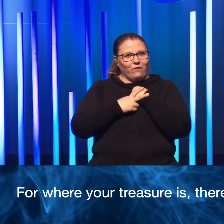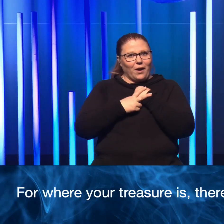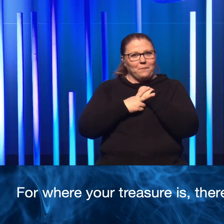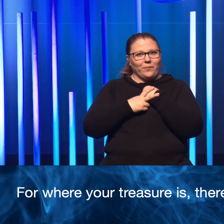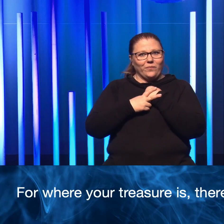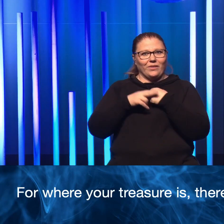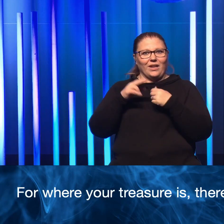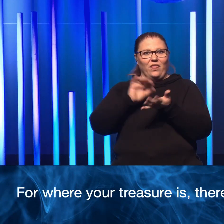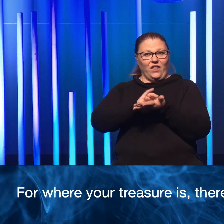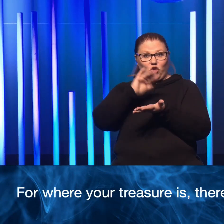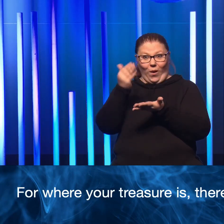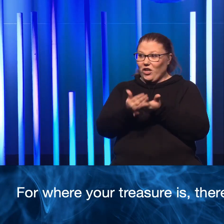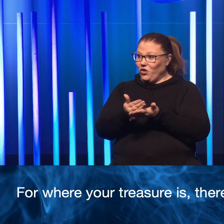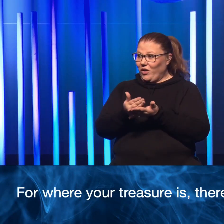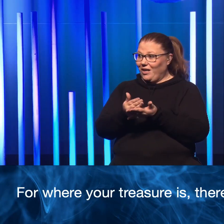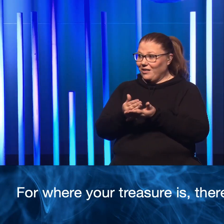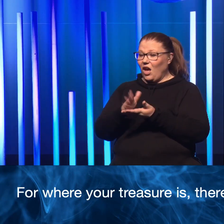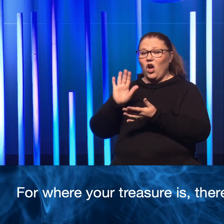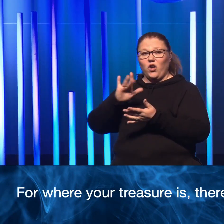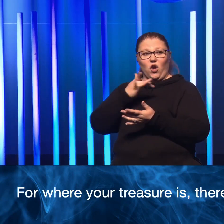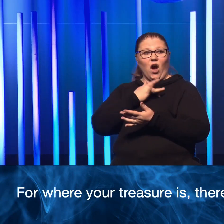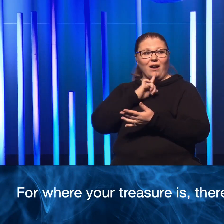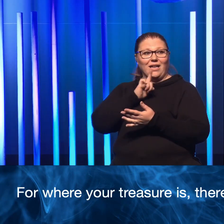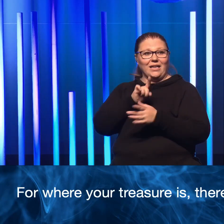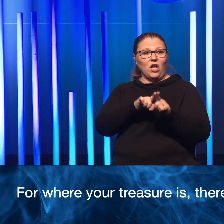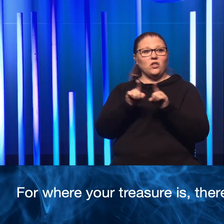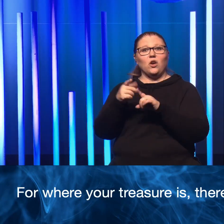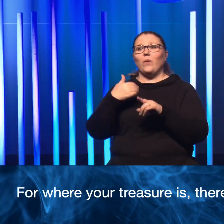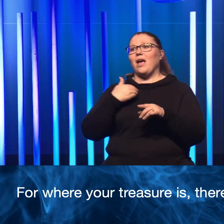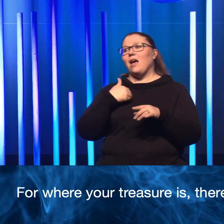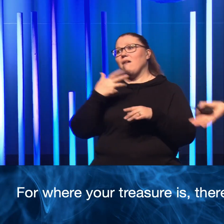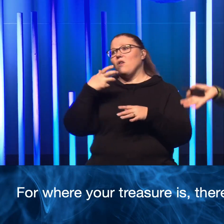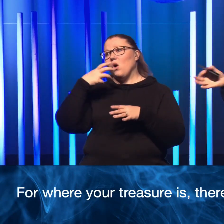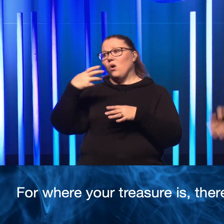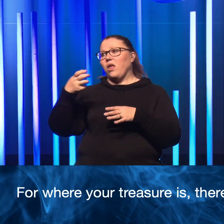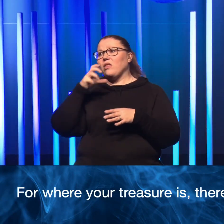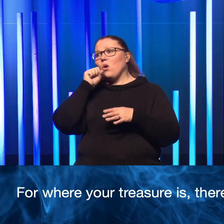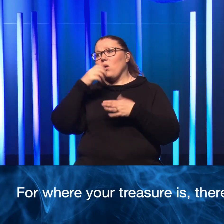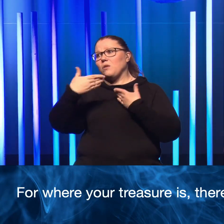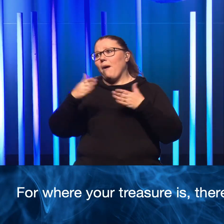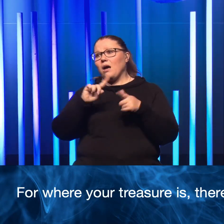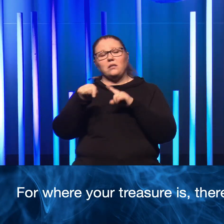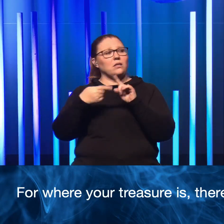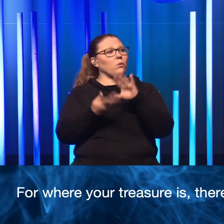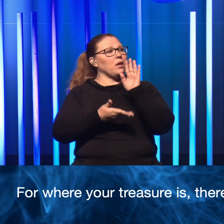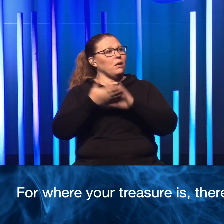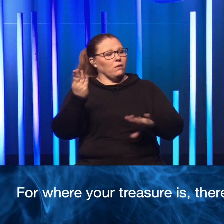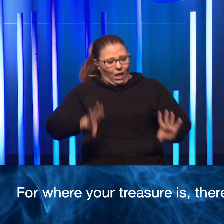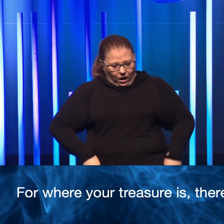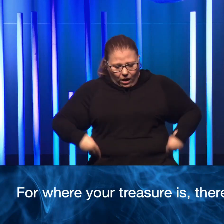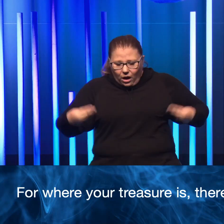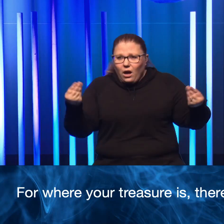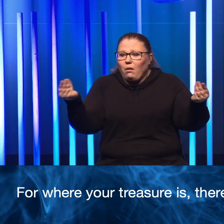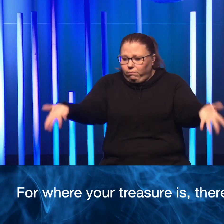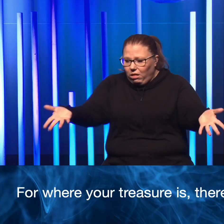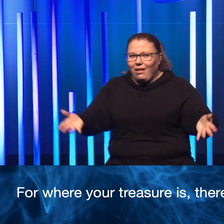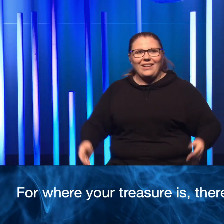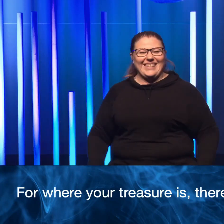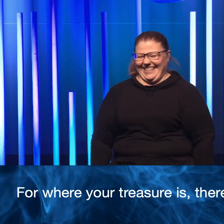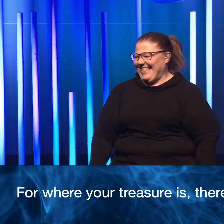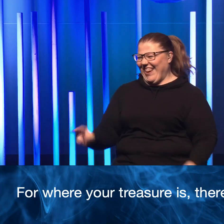where your treasure is, there your heart will be also. So we have orange kiosks in the back today. As you exit, you can just empty your wallet.